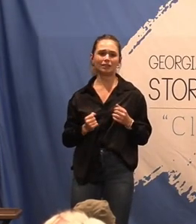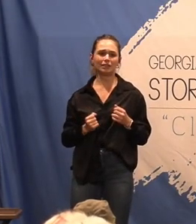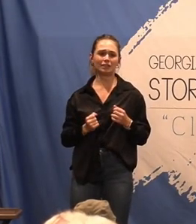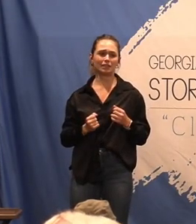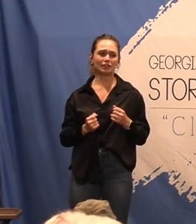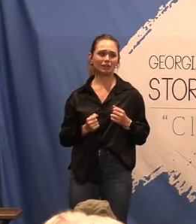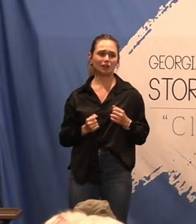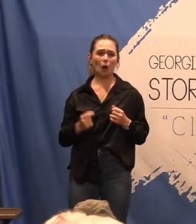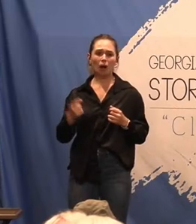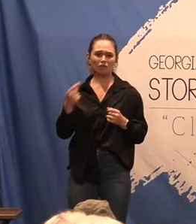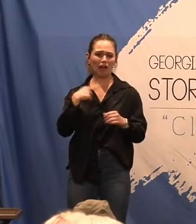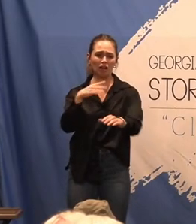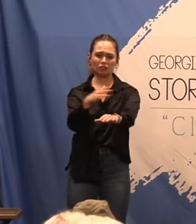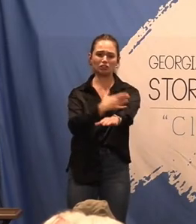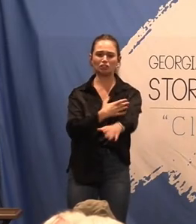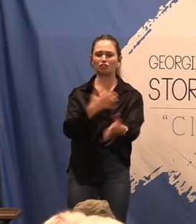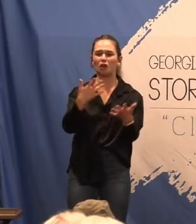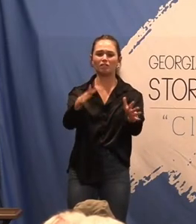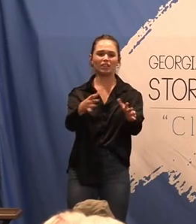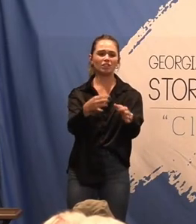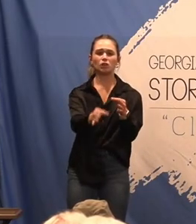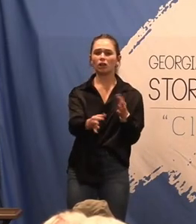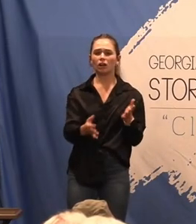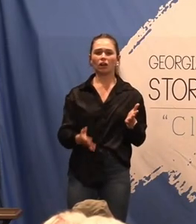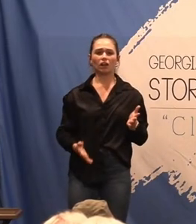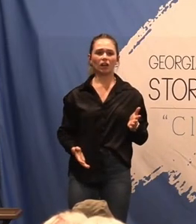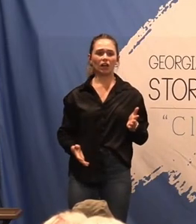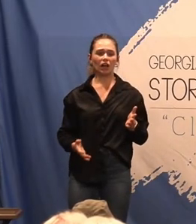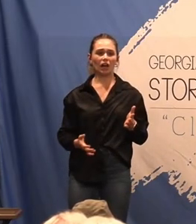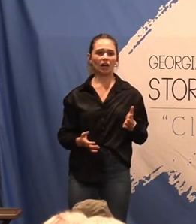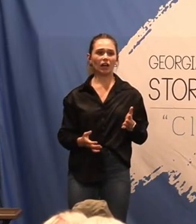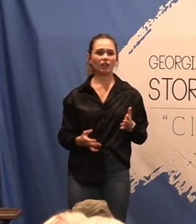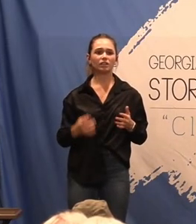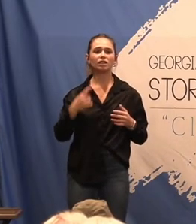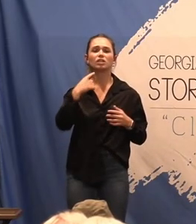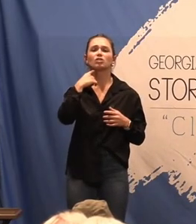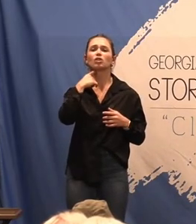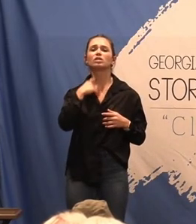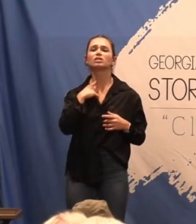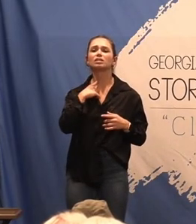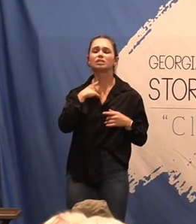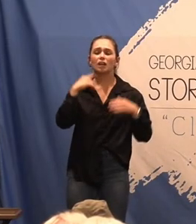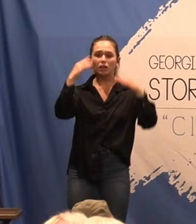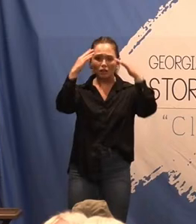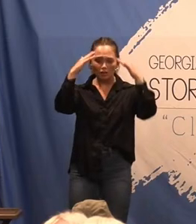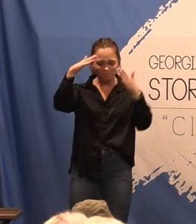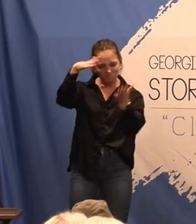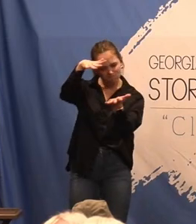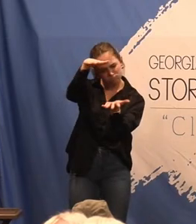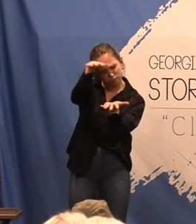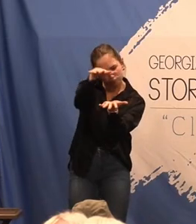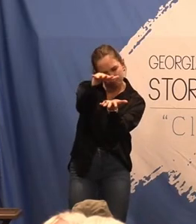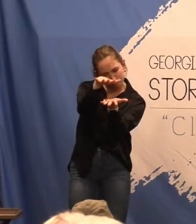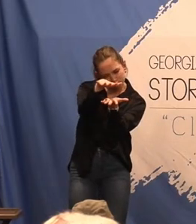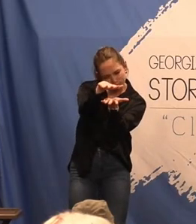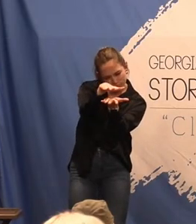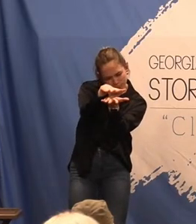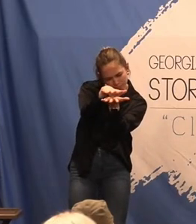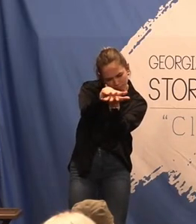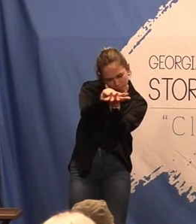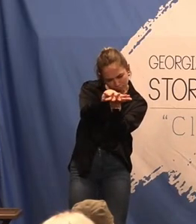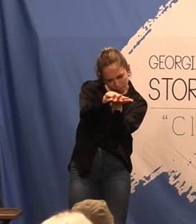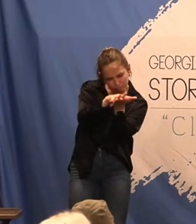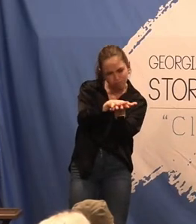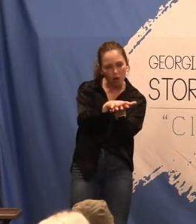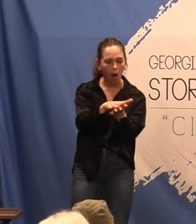That cut their song short. Their long necks and their flat brim boaters were squished all the way down, and their